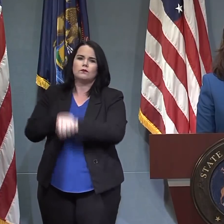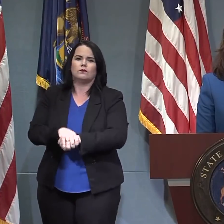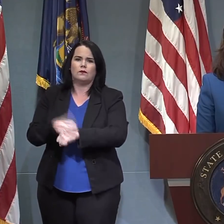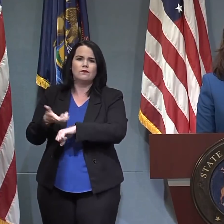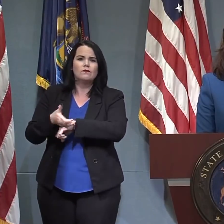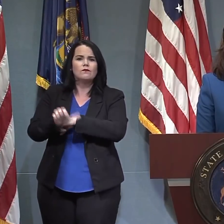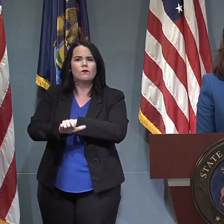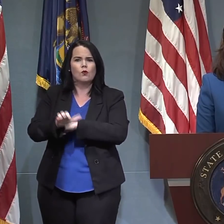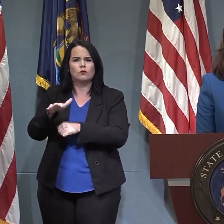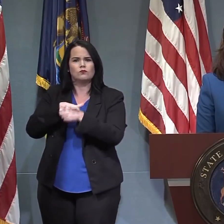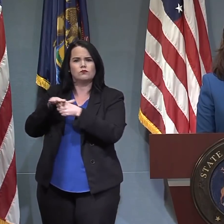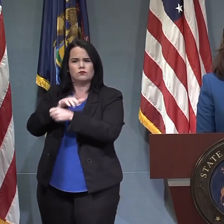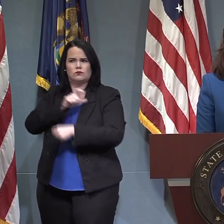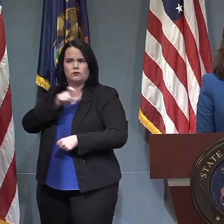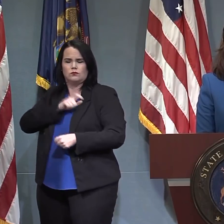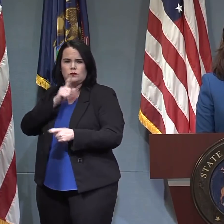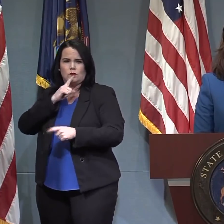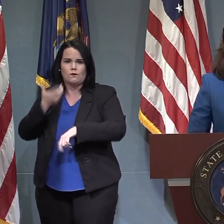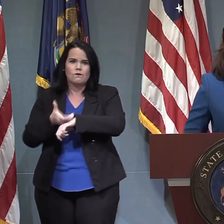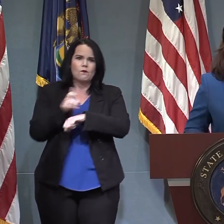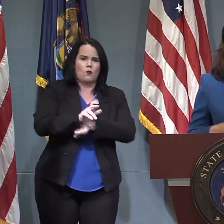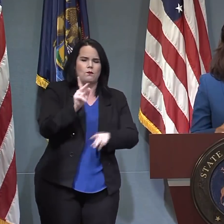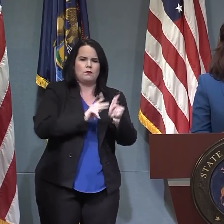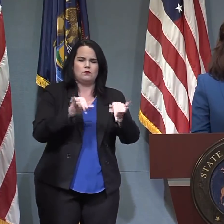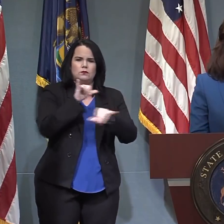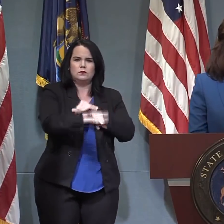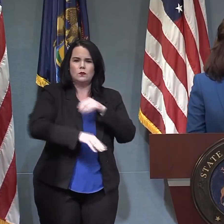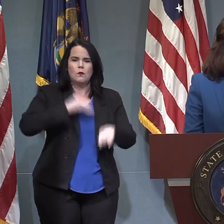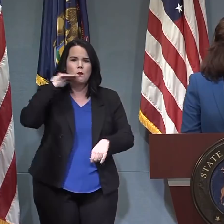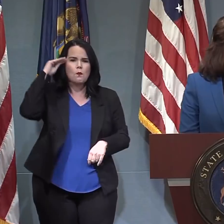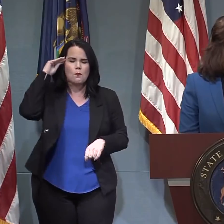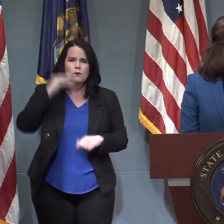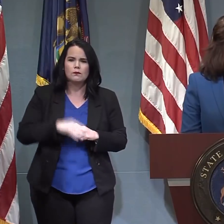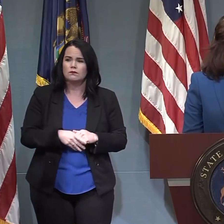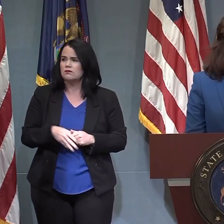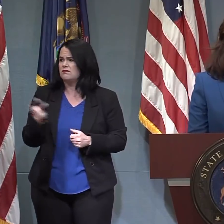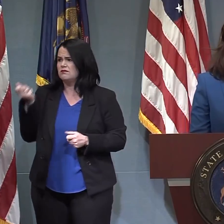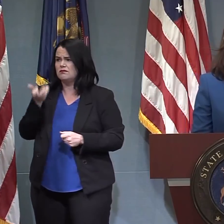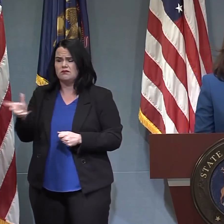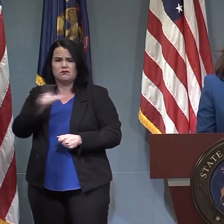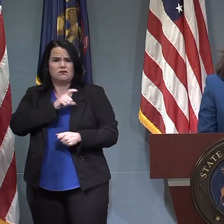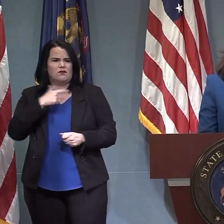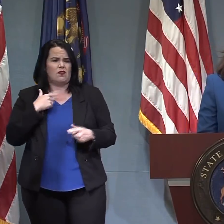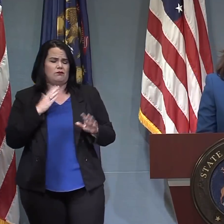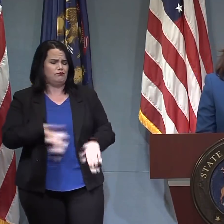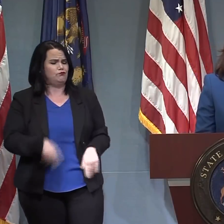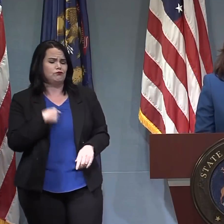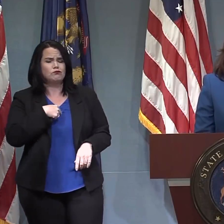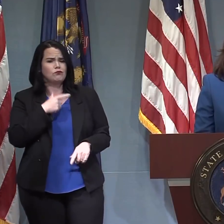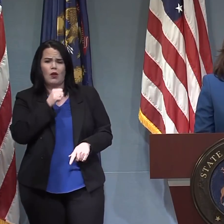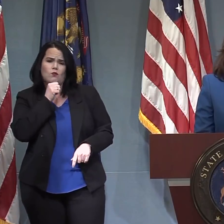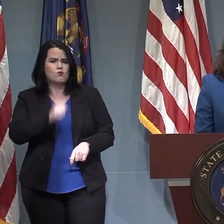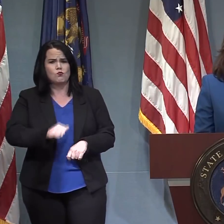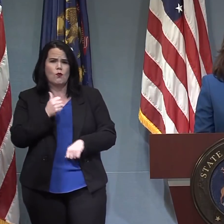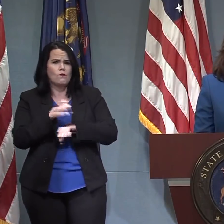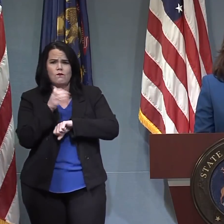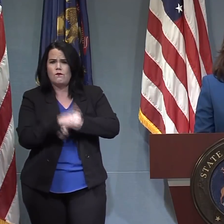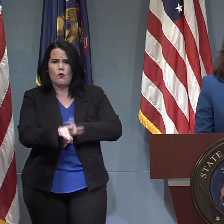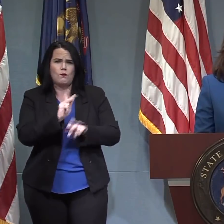so? There are several local law enforcement members who have said they don't plan on enforcing this. I've been very